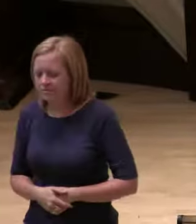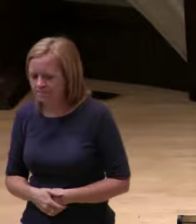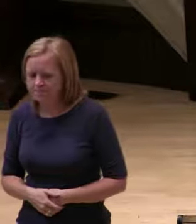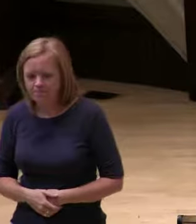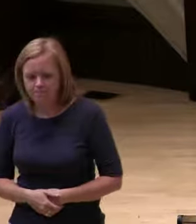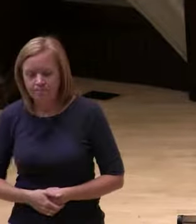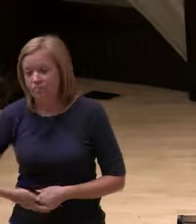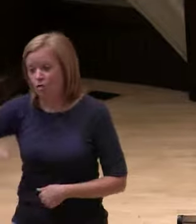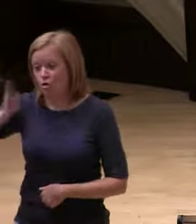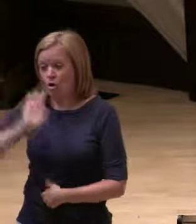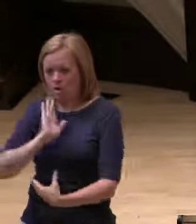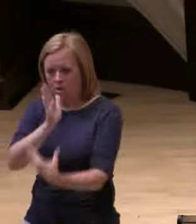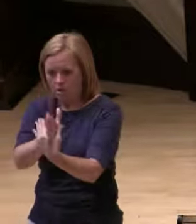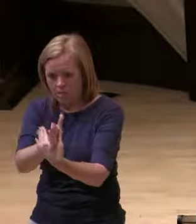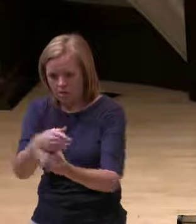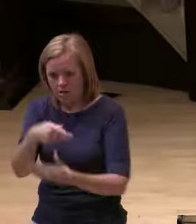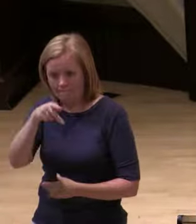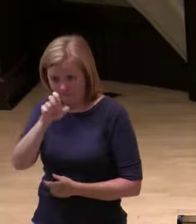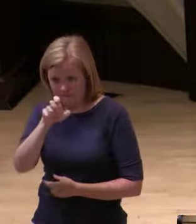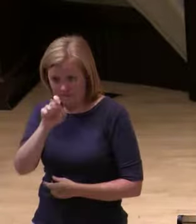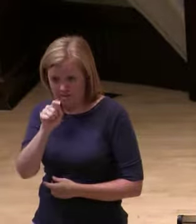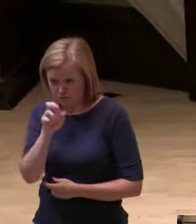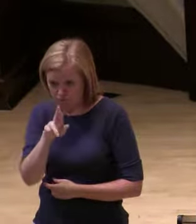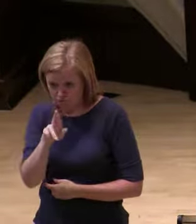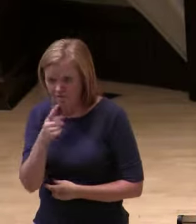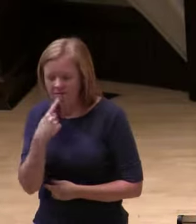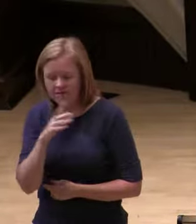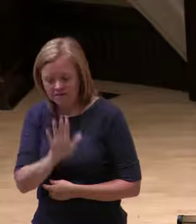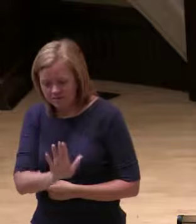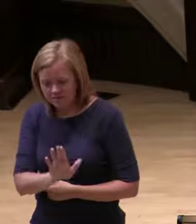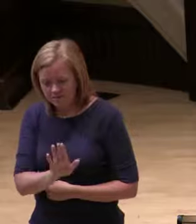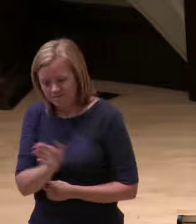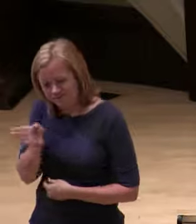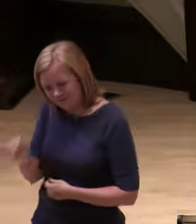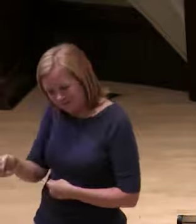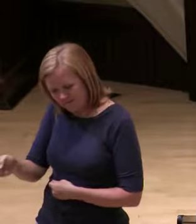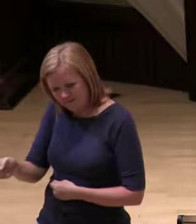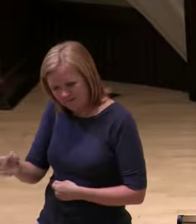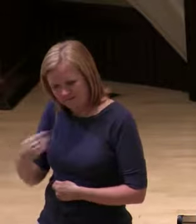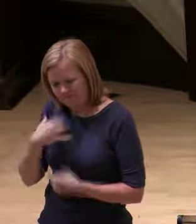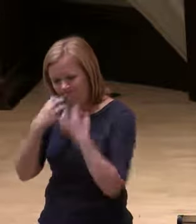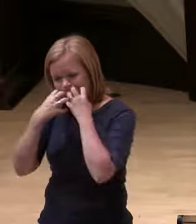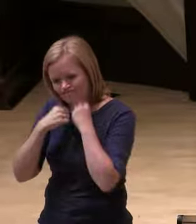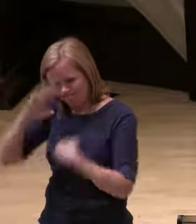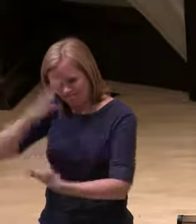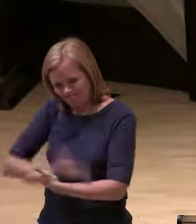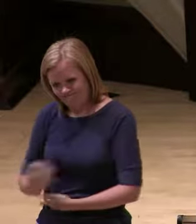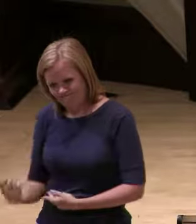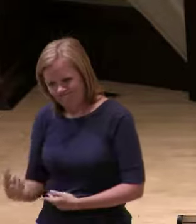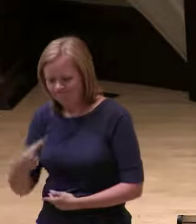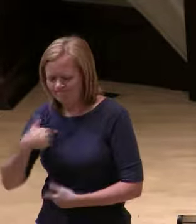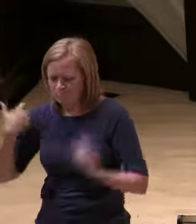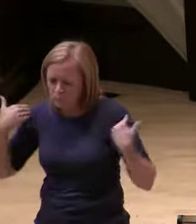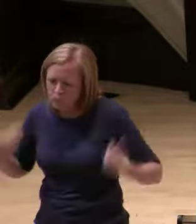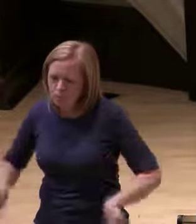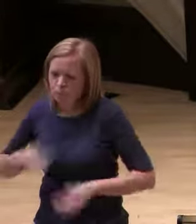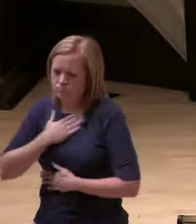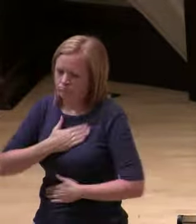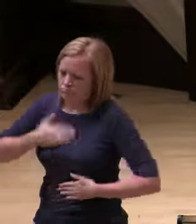God interrupts Peter now, and here's what he says. "This is my beloved son, with whom I am